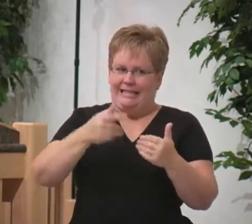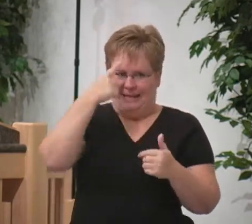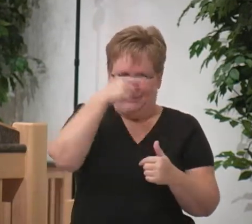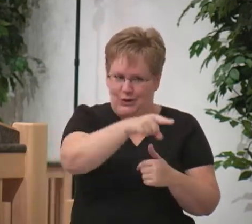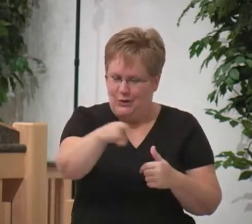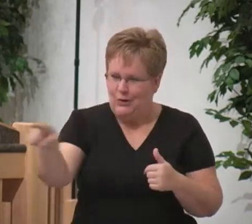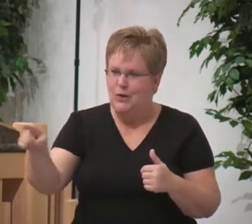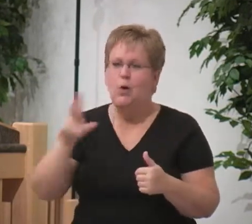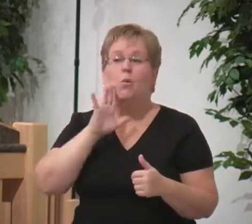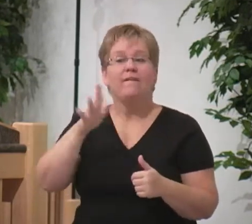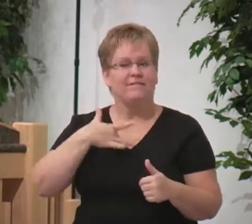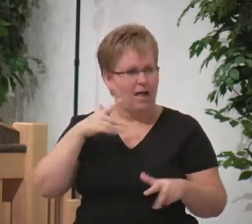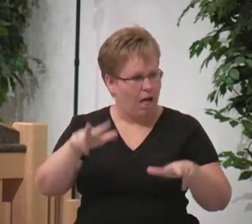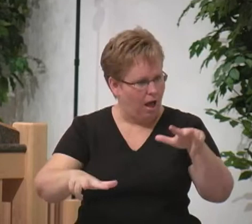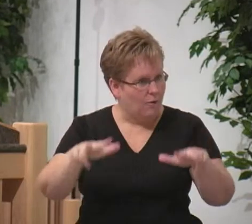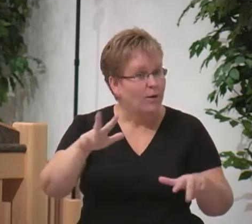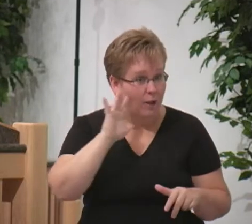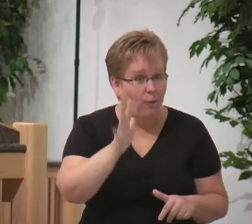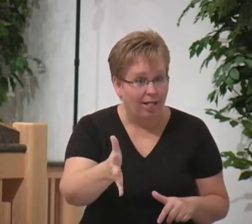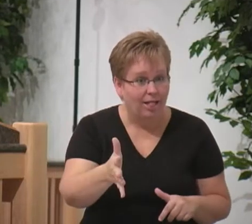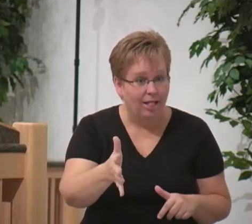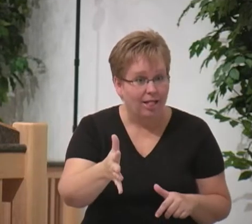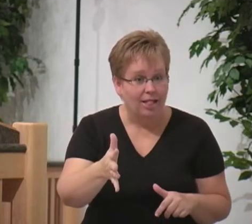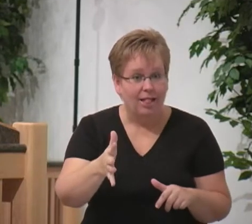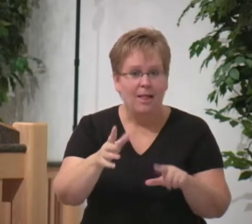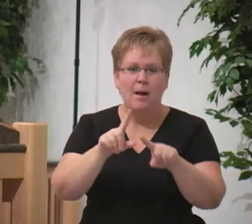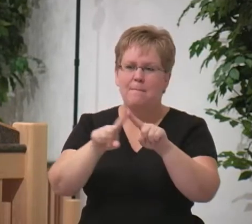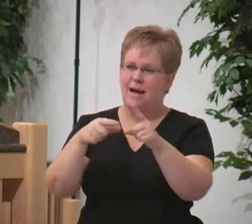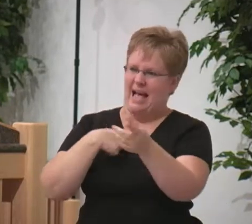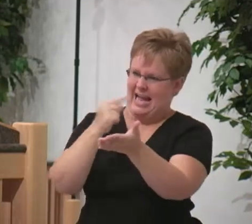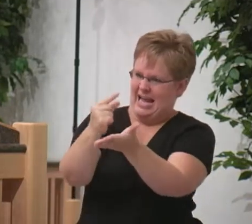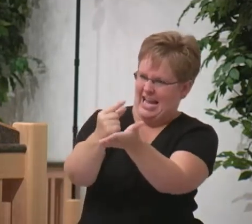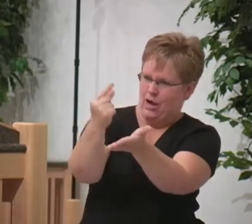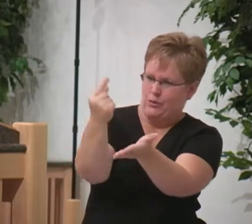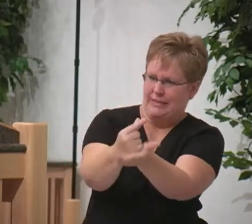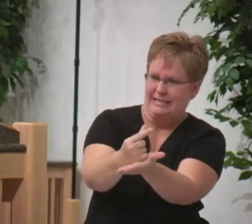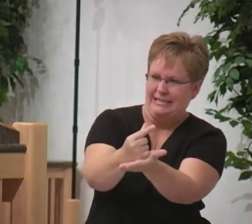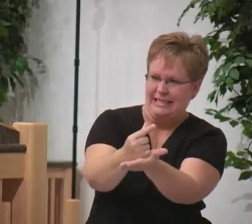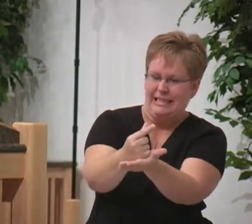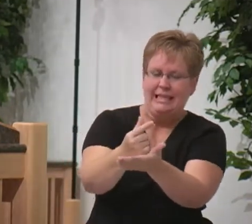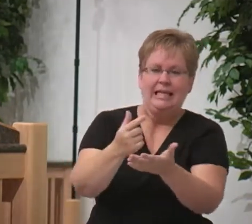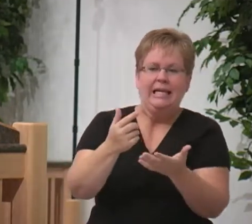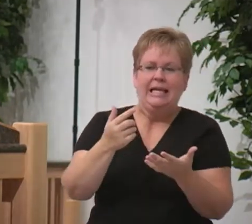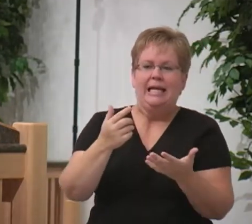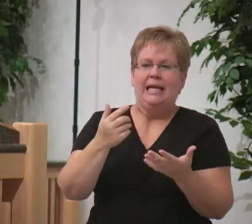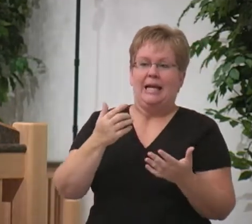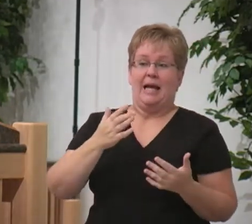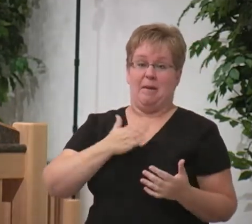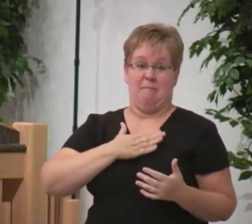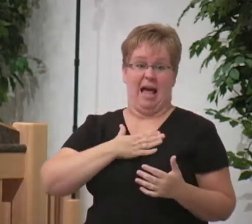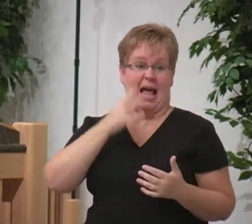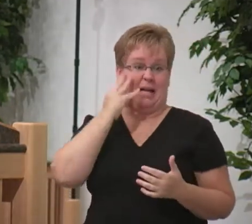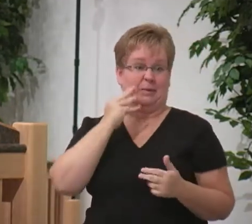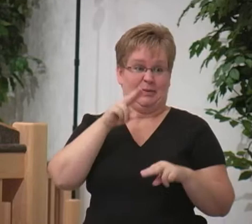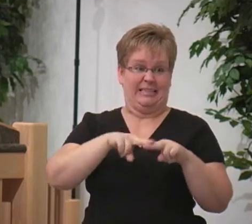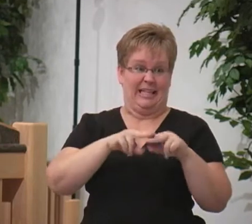feel awkward. But I can almost guarantee you it's not going to feel as awkward as my experience sitting at the football players' table.